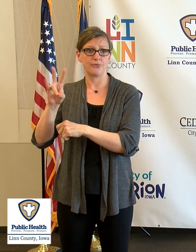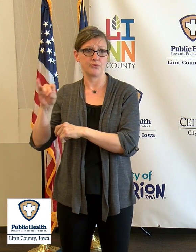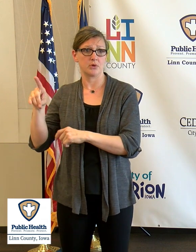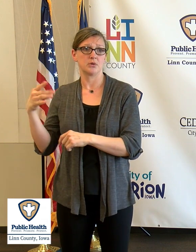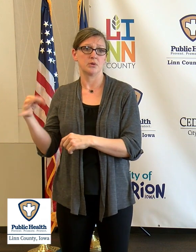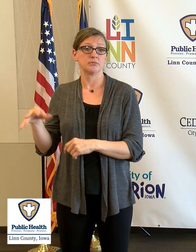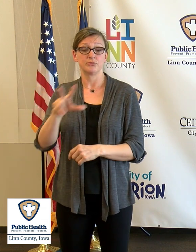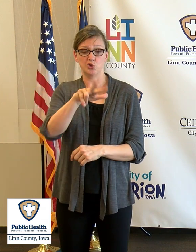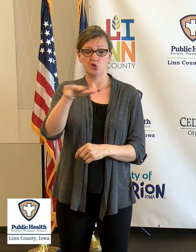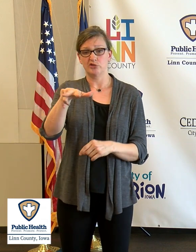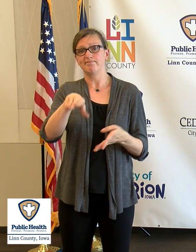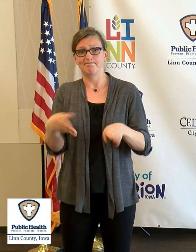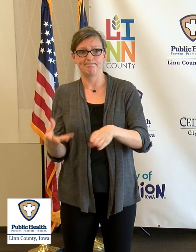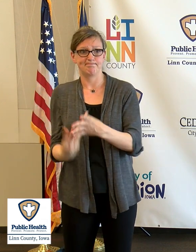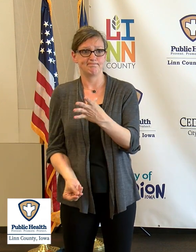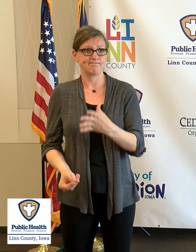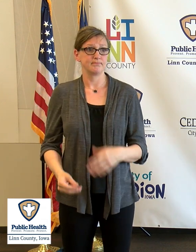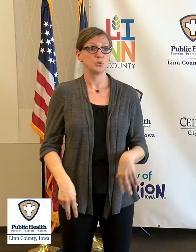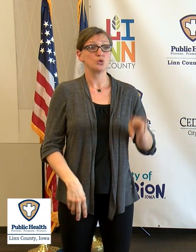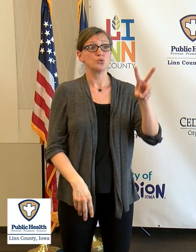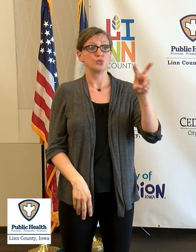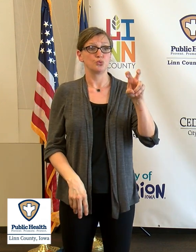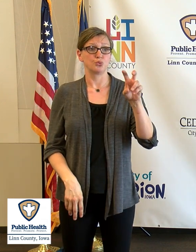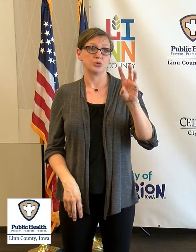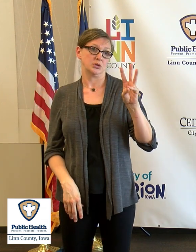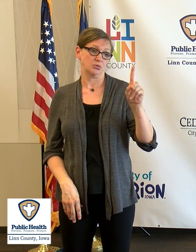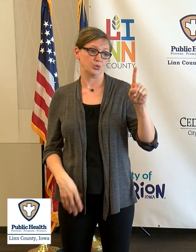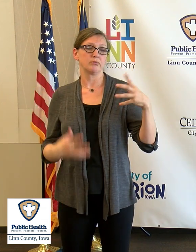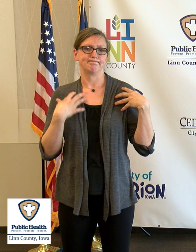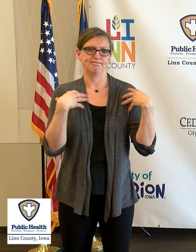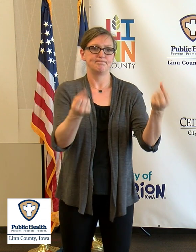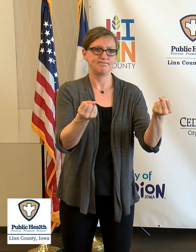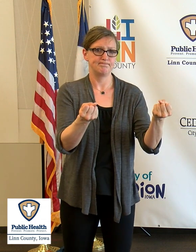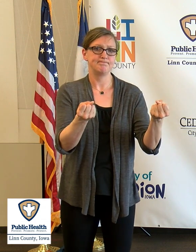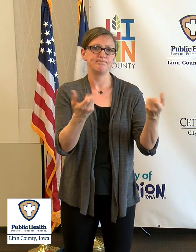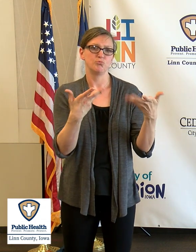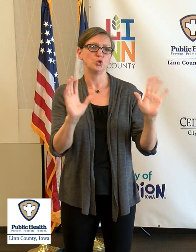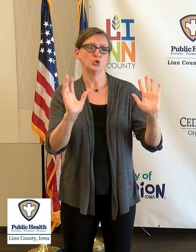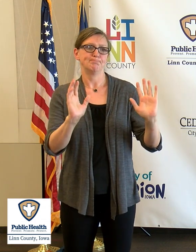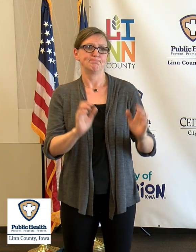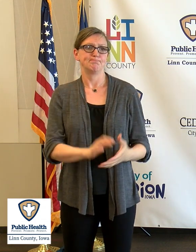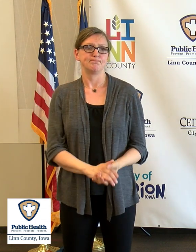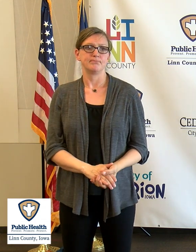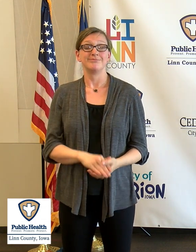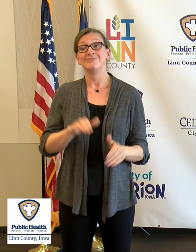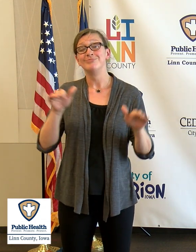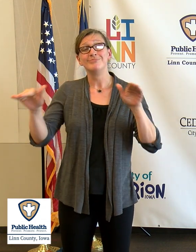and 241 individuals have recovered. As a reminder, please practice